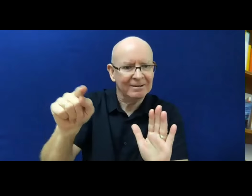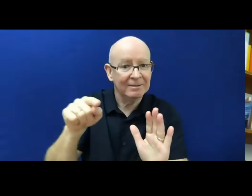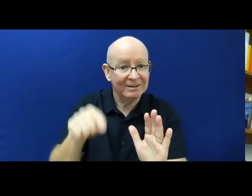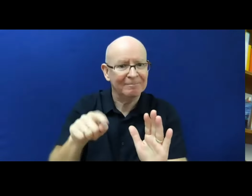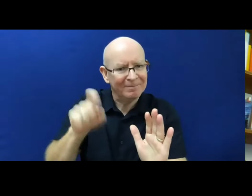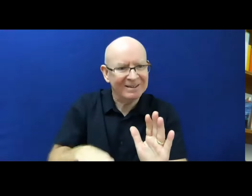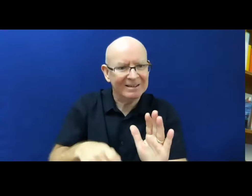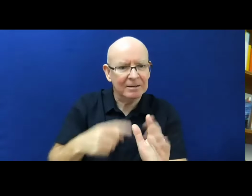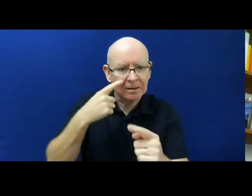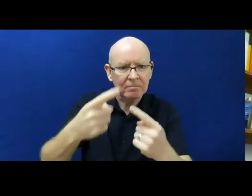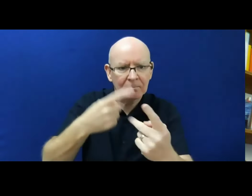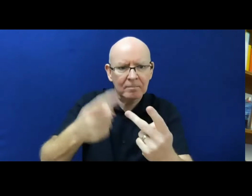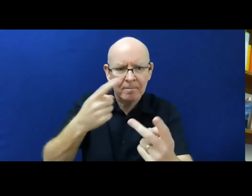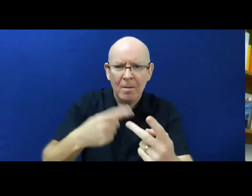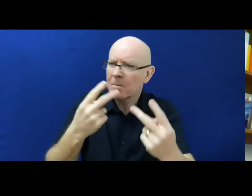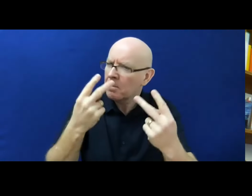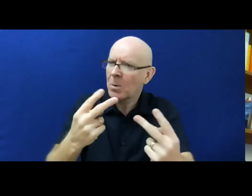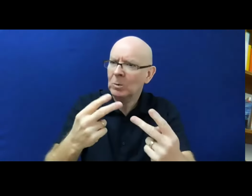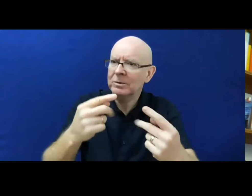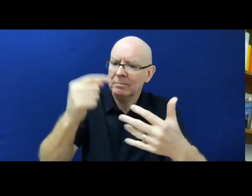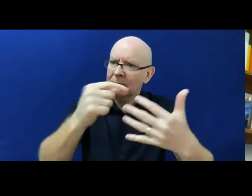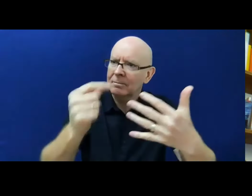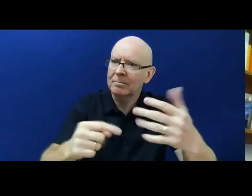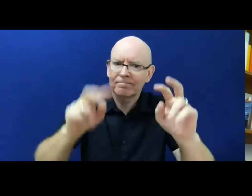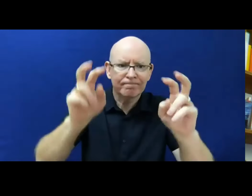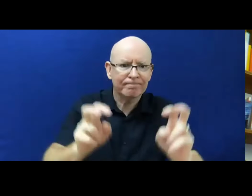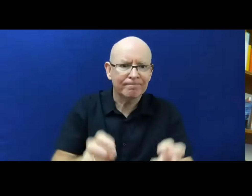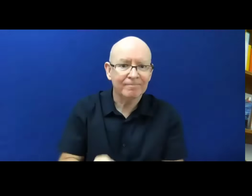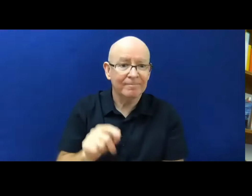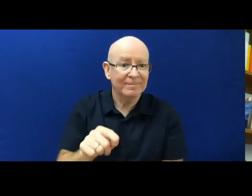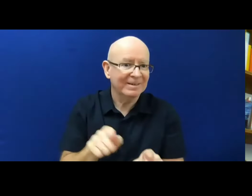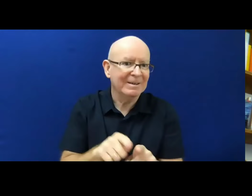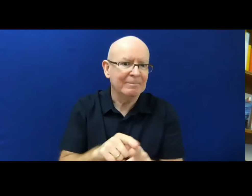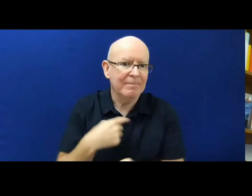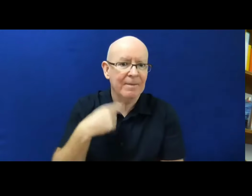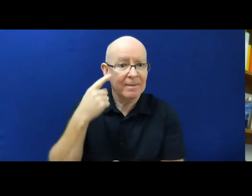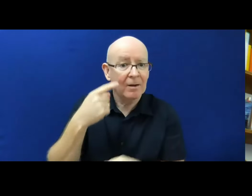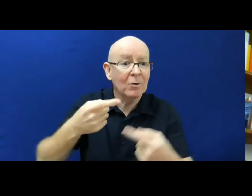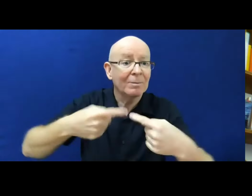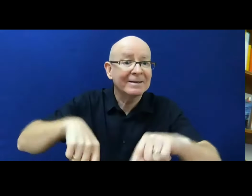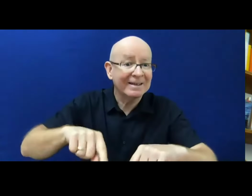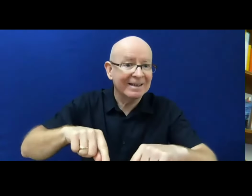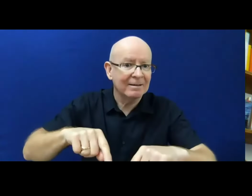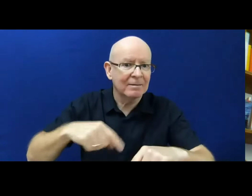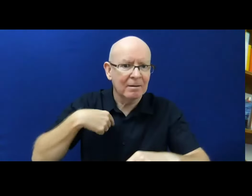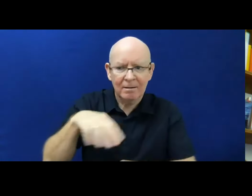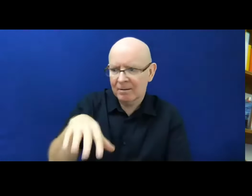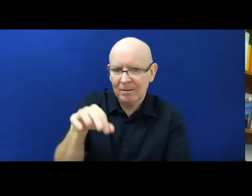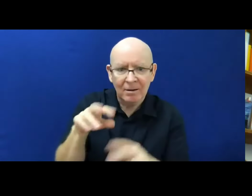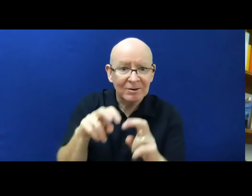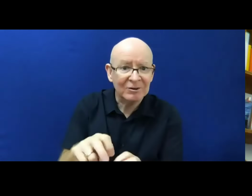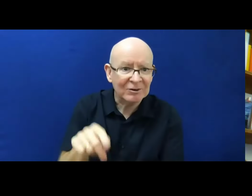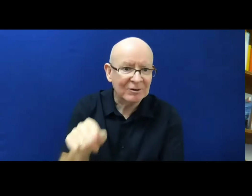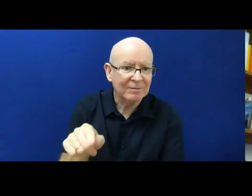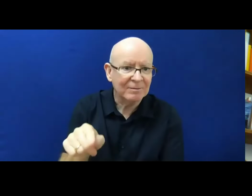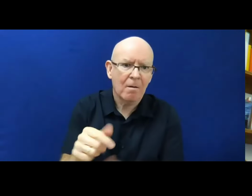feasible recommendations, into clear recommendations of what we demand the governments to do. And it needed to be so